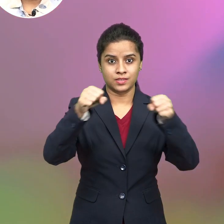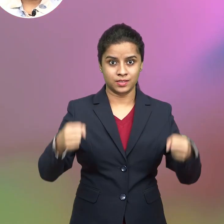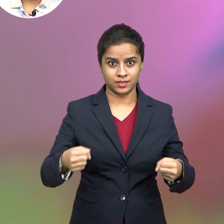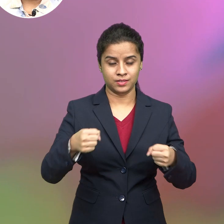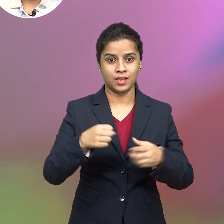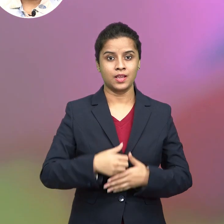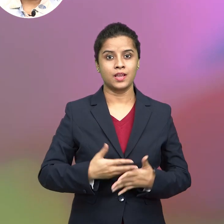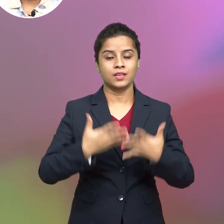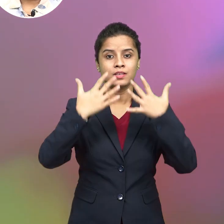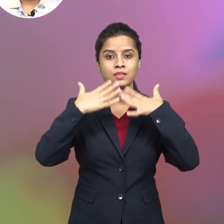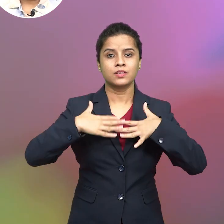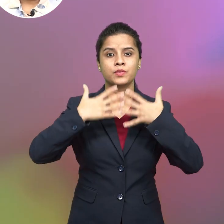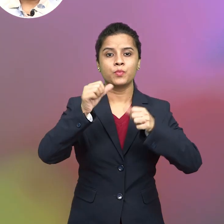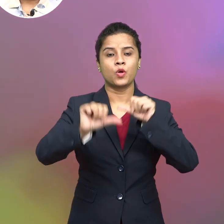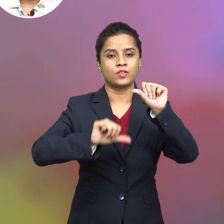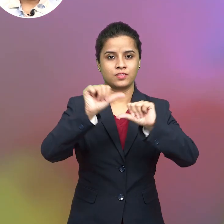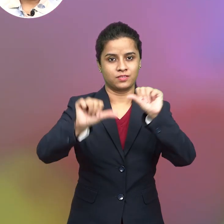respiration processes.